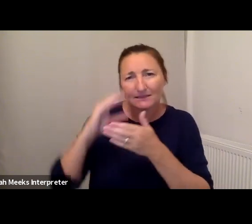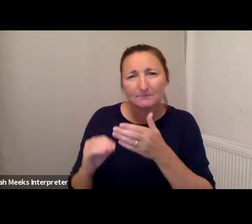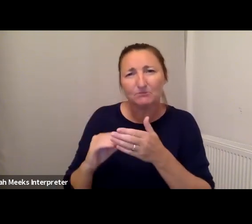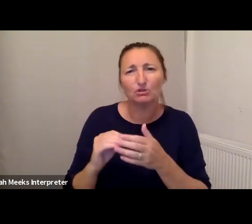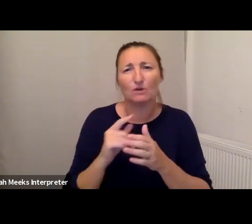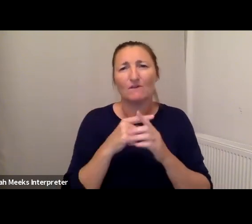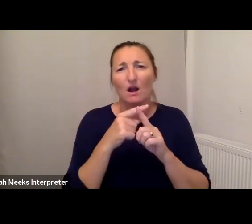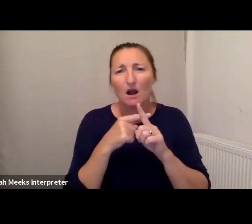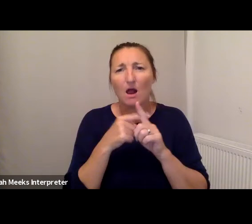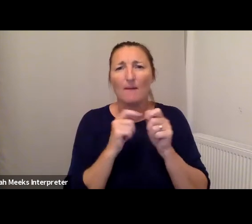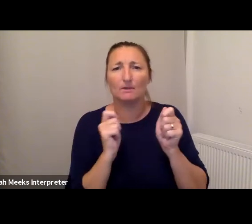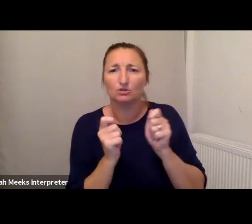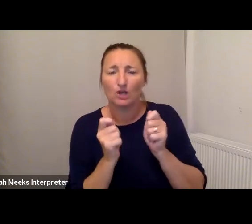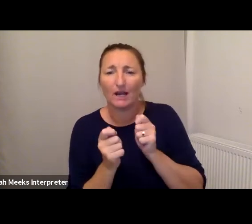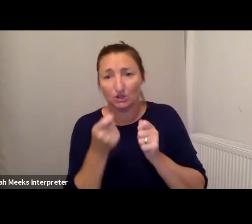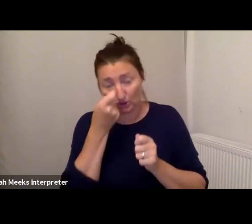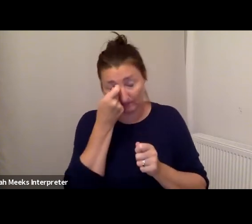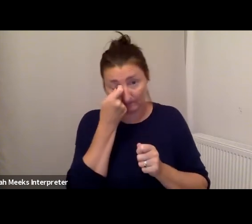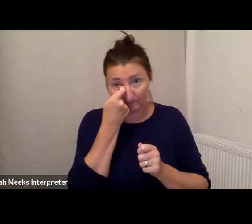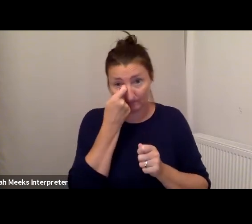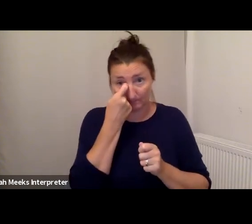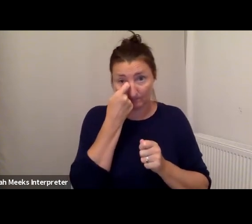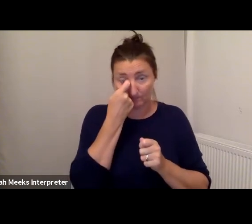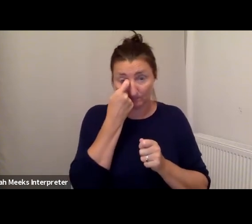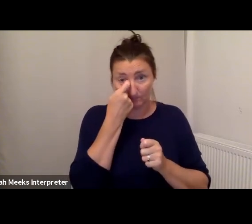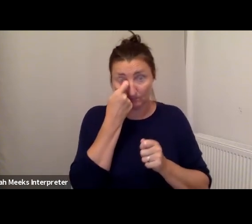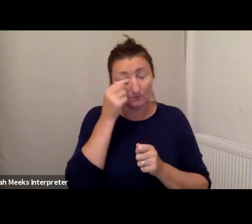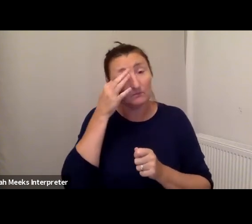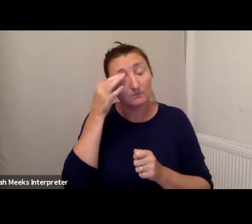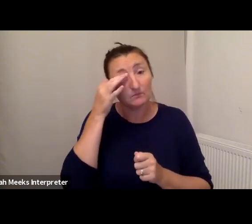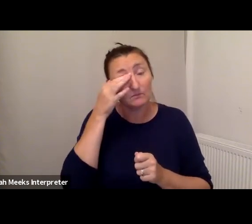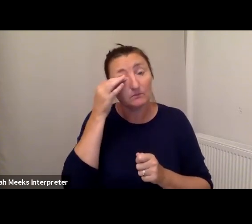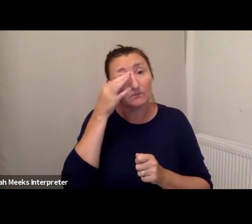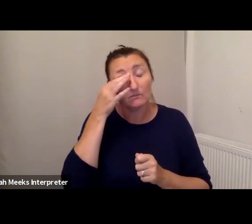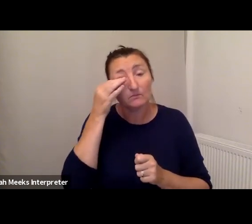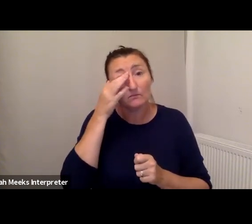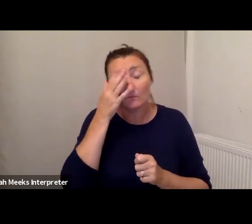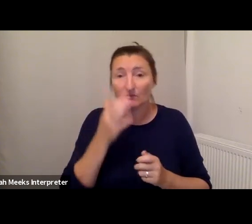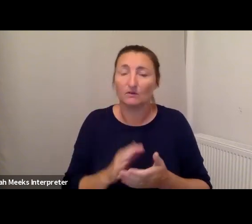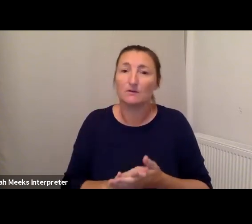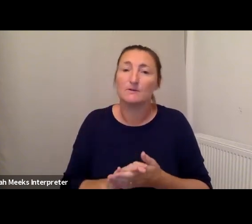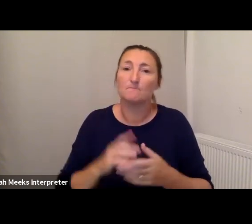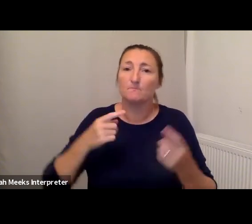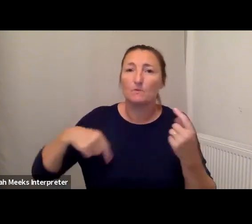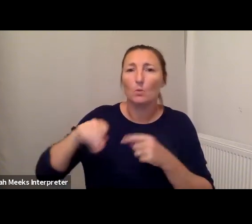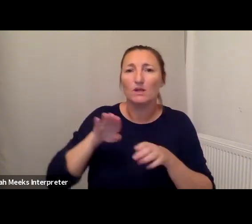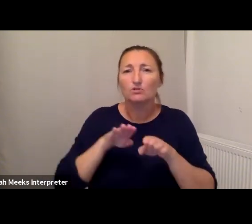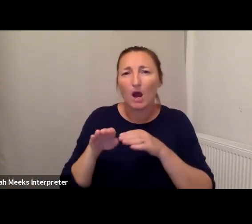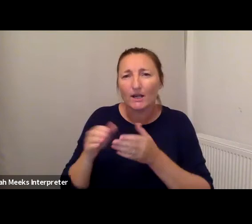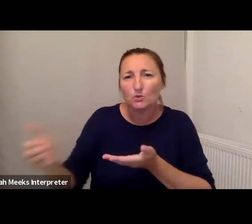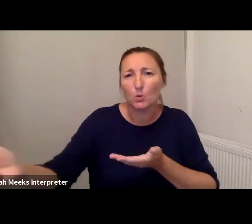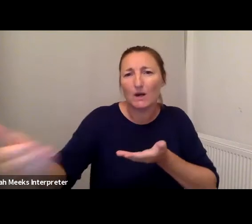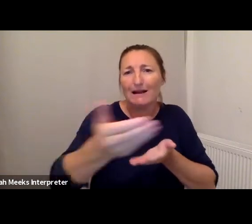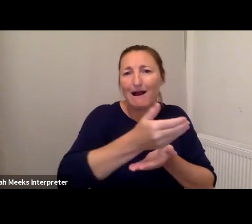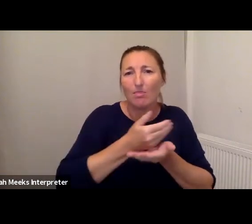change. One of our focus is also to gather the data of voices and experiences unique to vulnerable groups, including